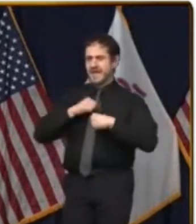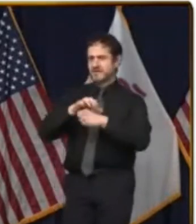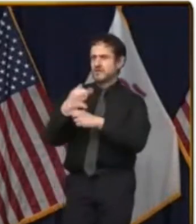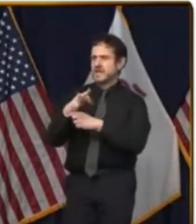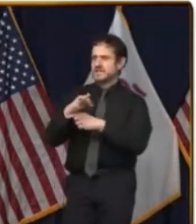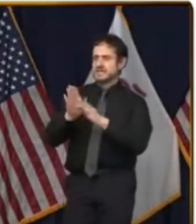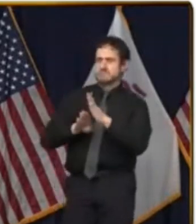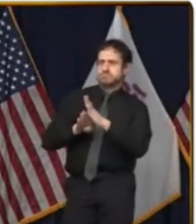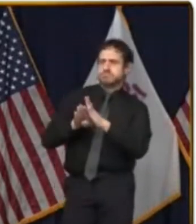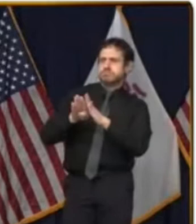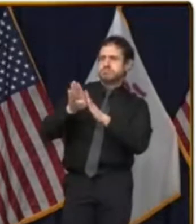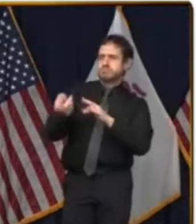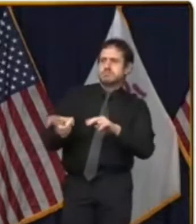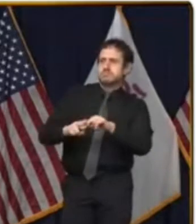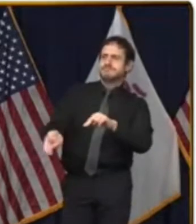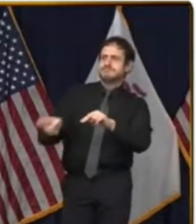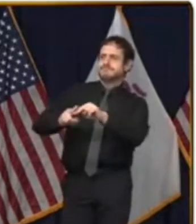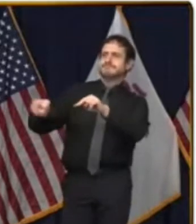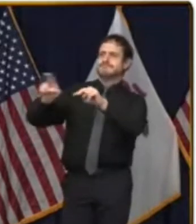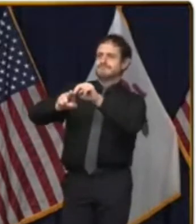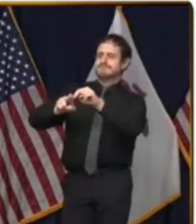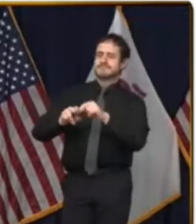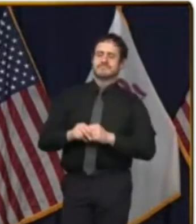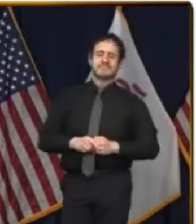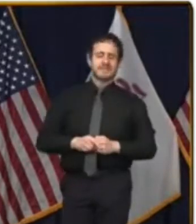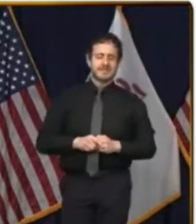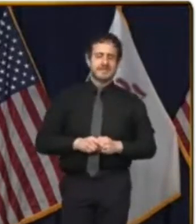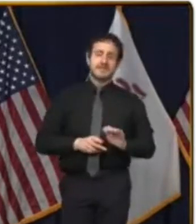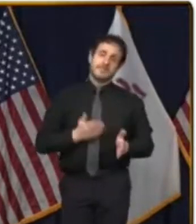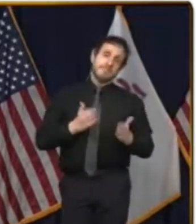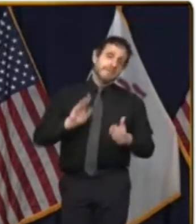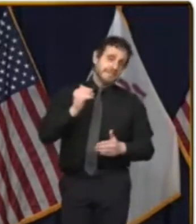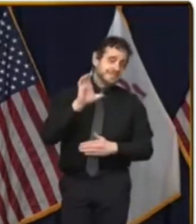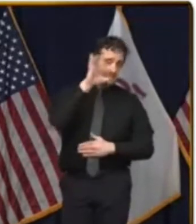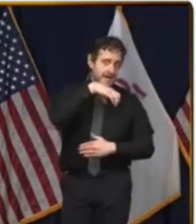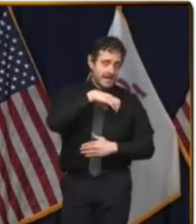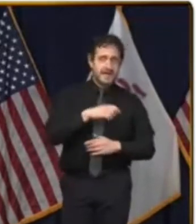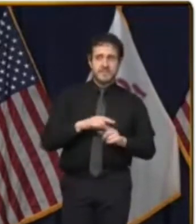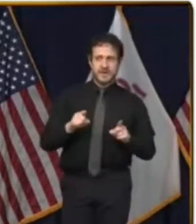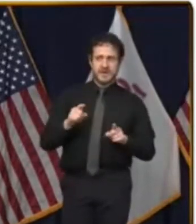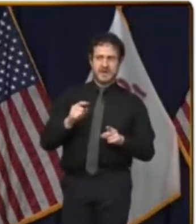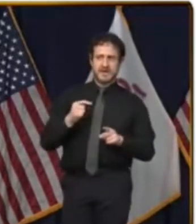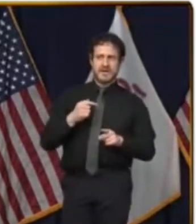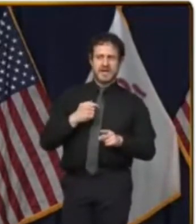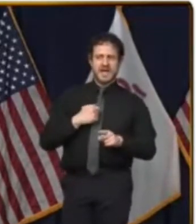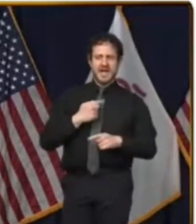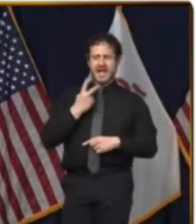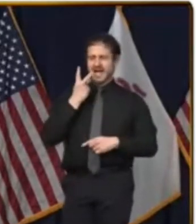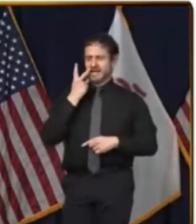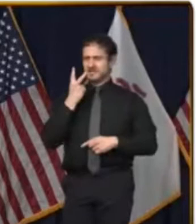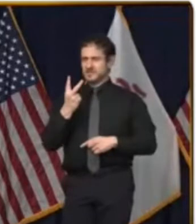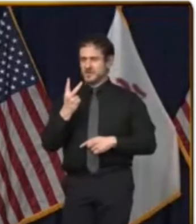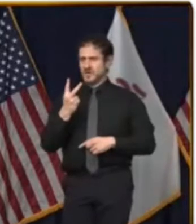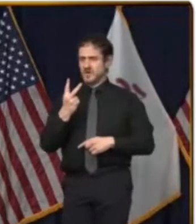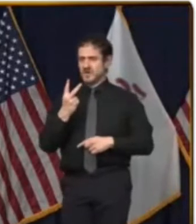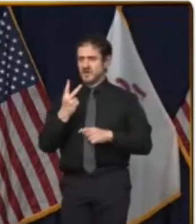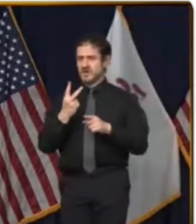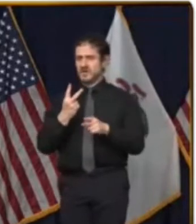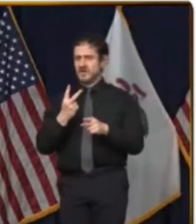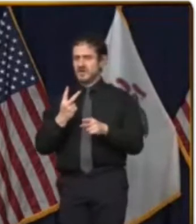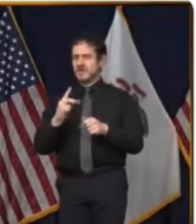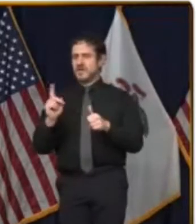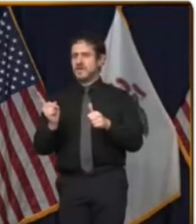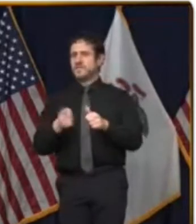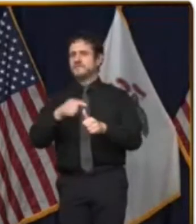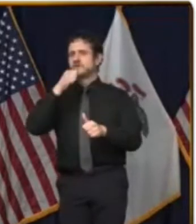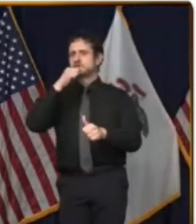each number, and this may sound odd, each number I attached that first woman that